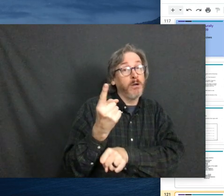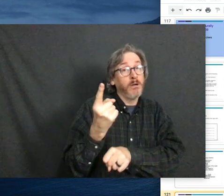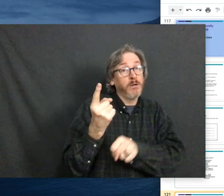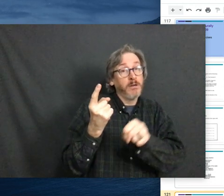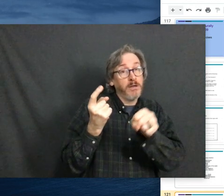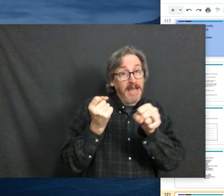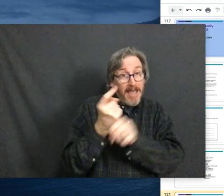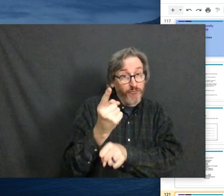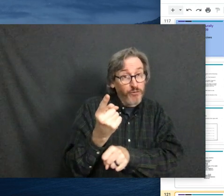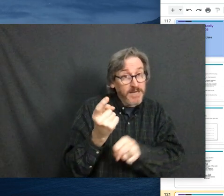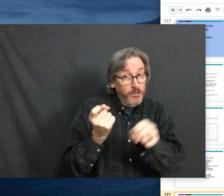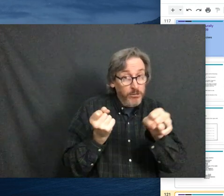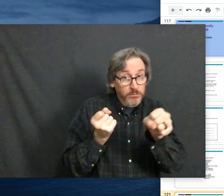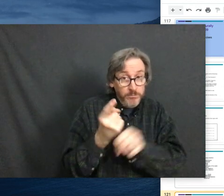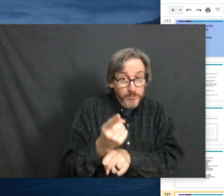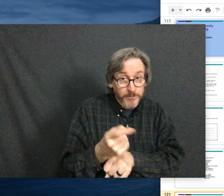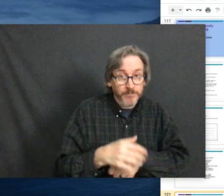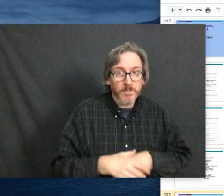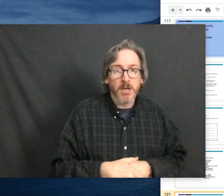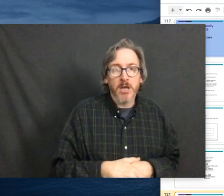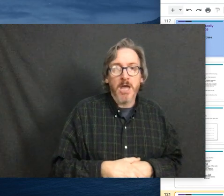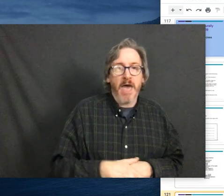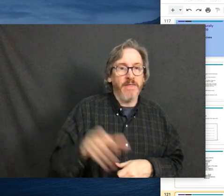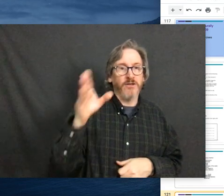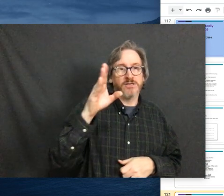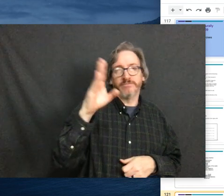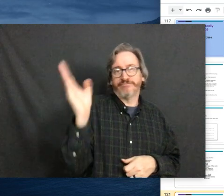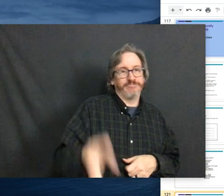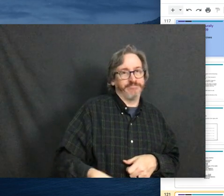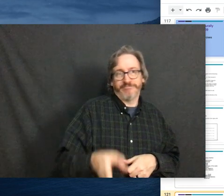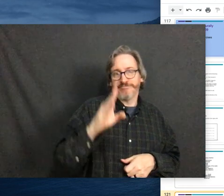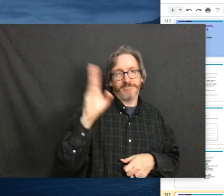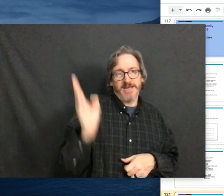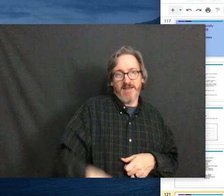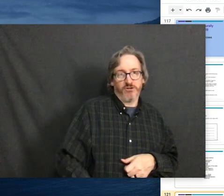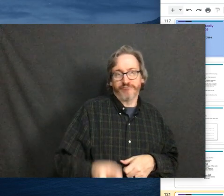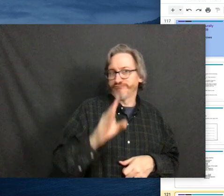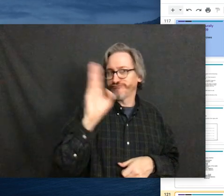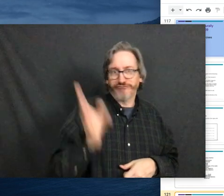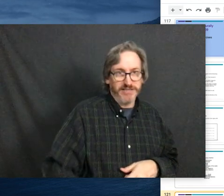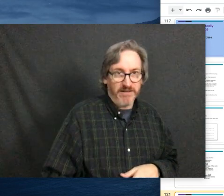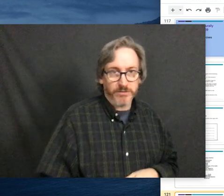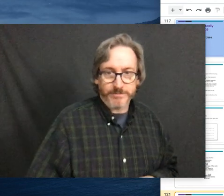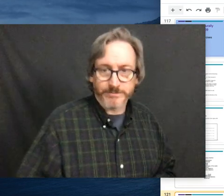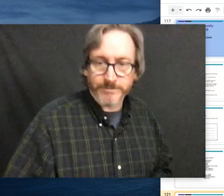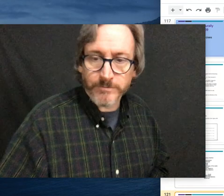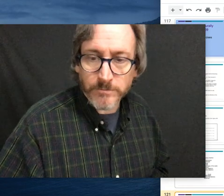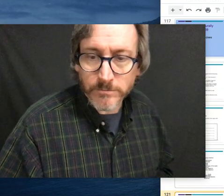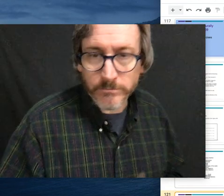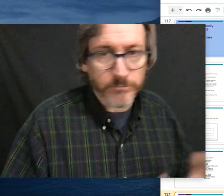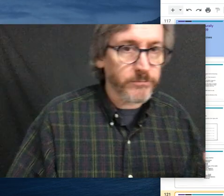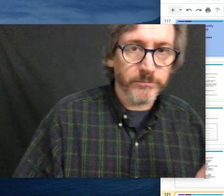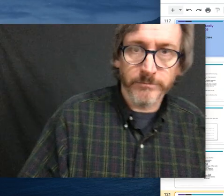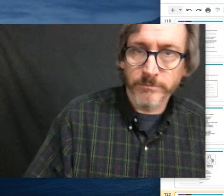or every year. And then there's never.